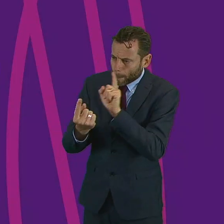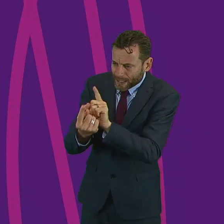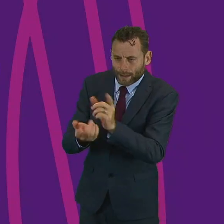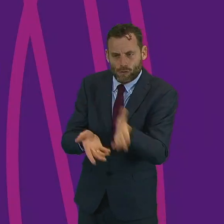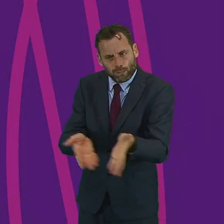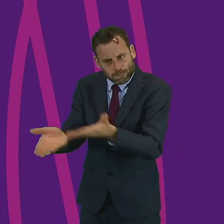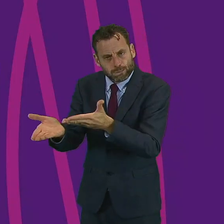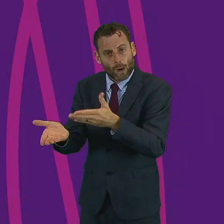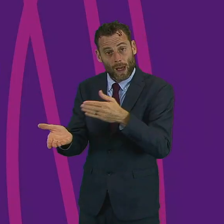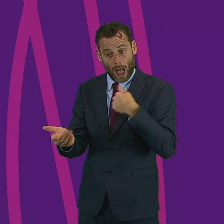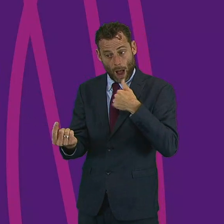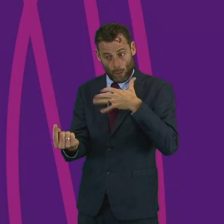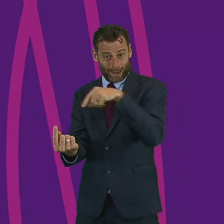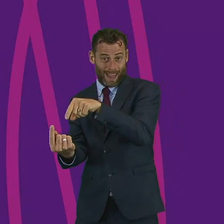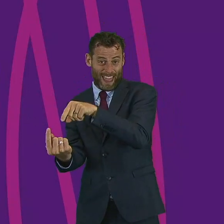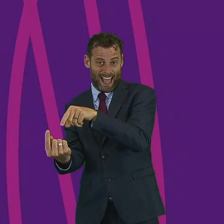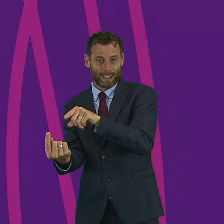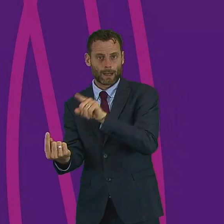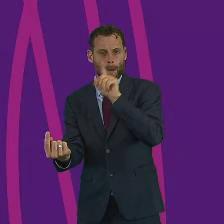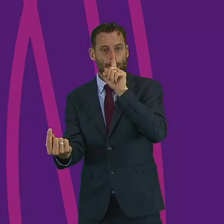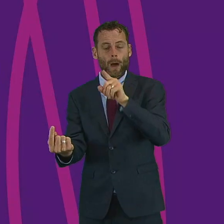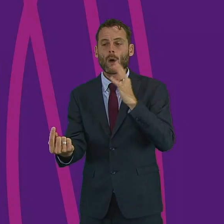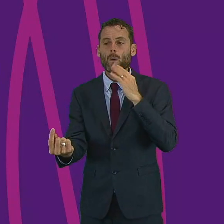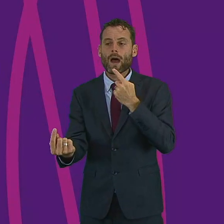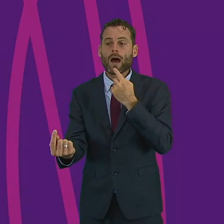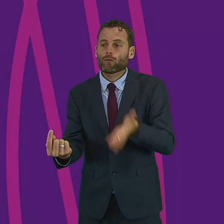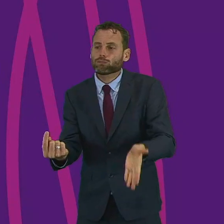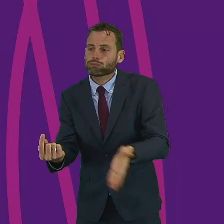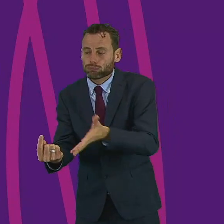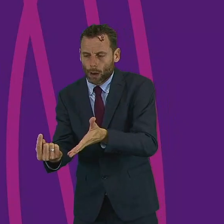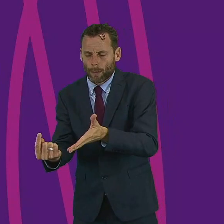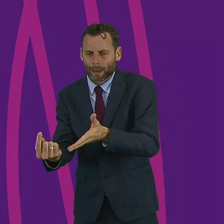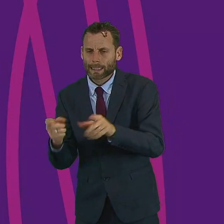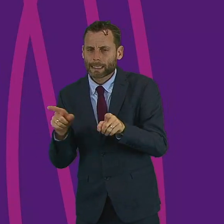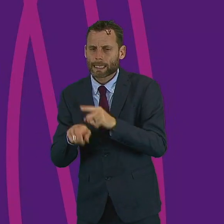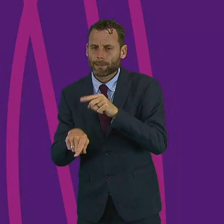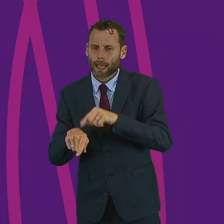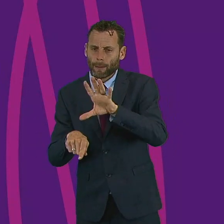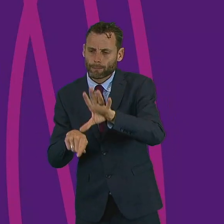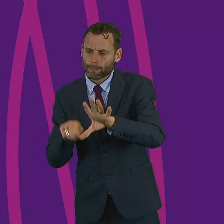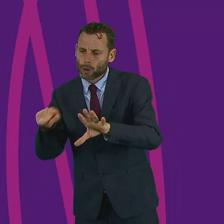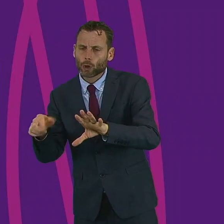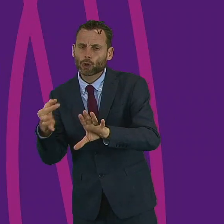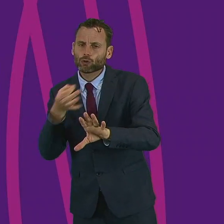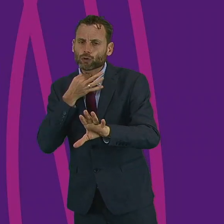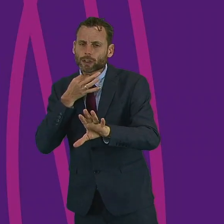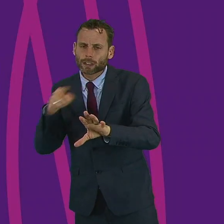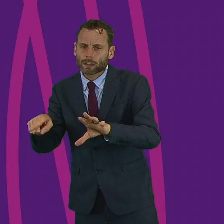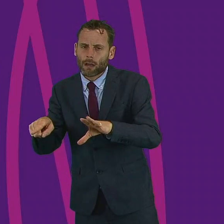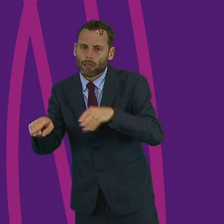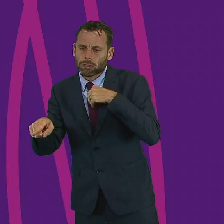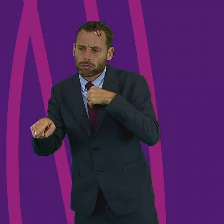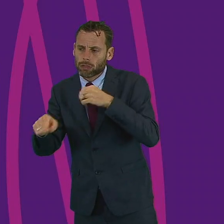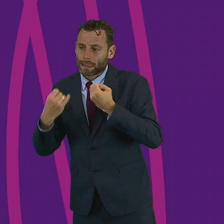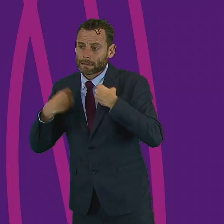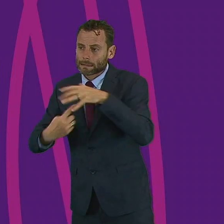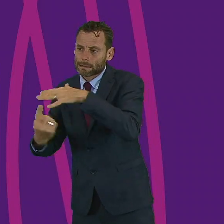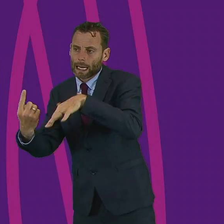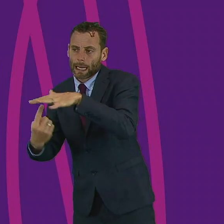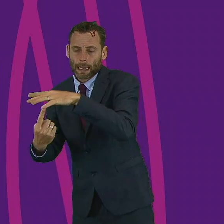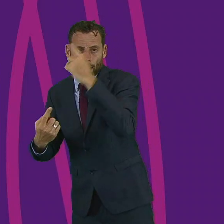give her PPE, check her temperature, make her self-isolate, do whatever it takes to keep them safe, but let her